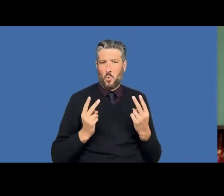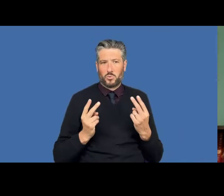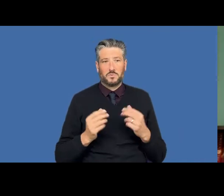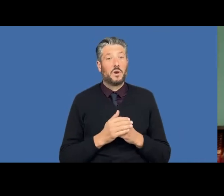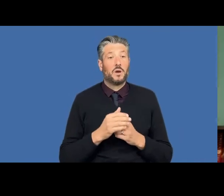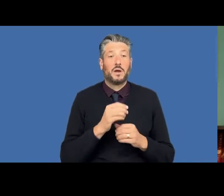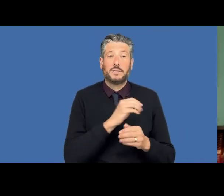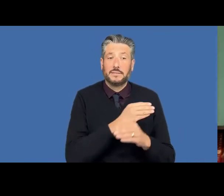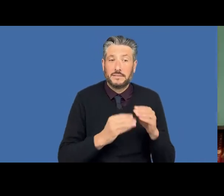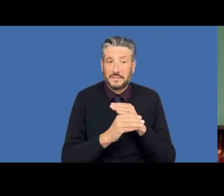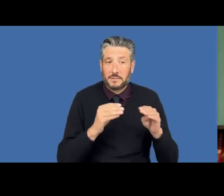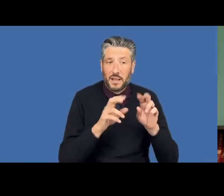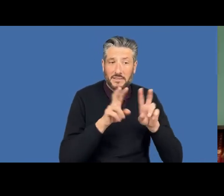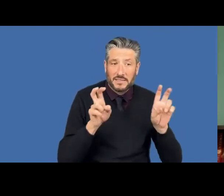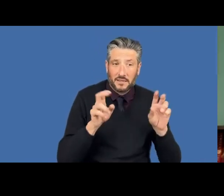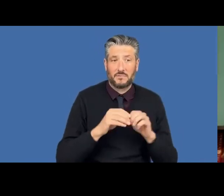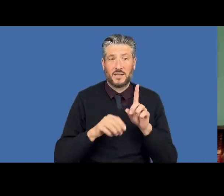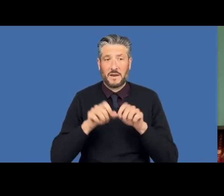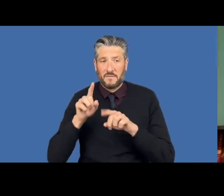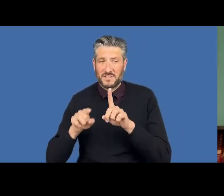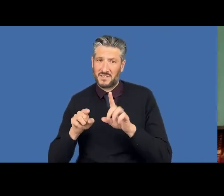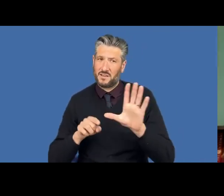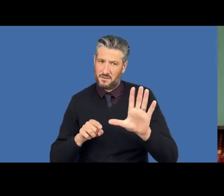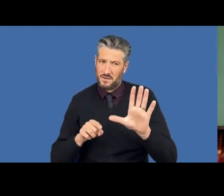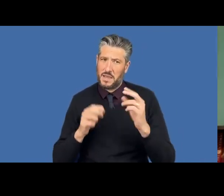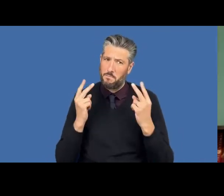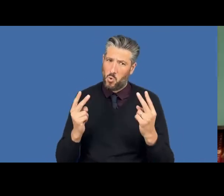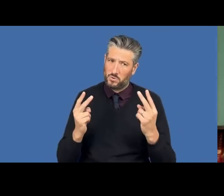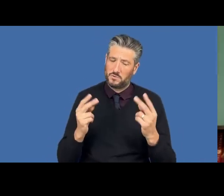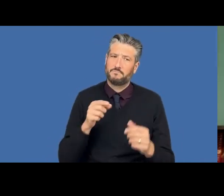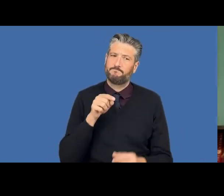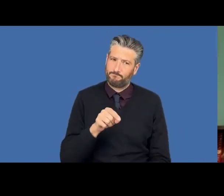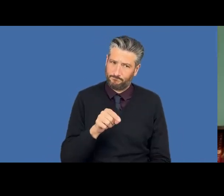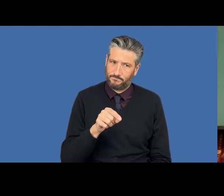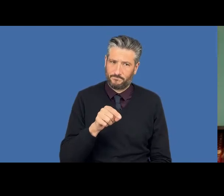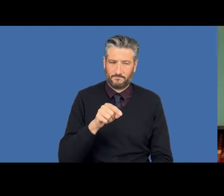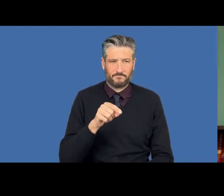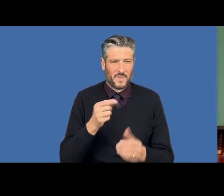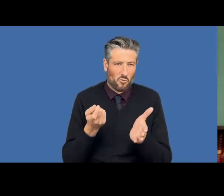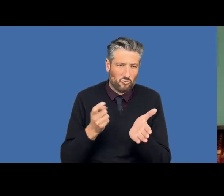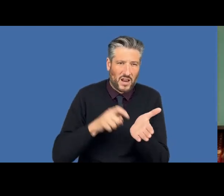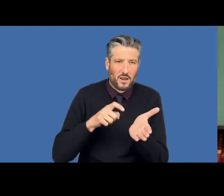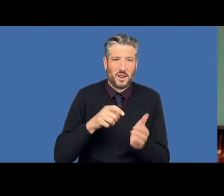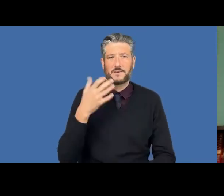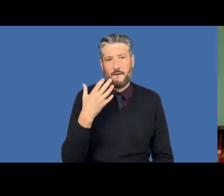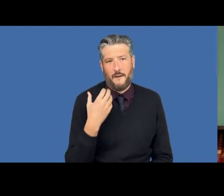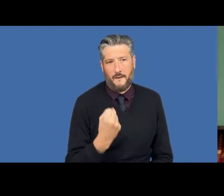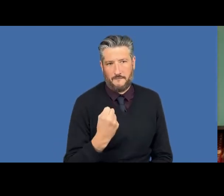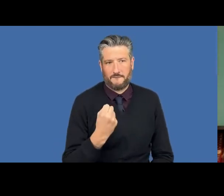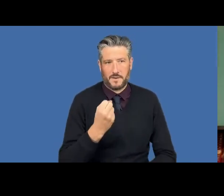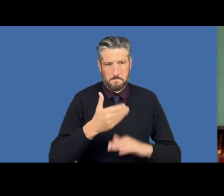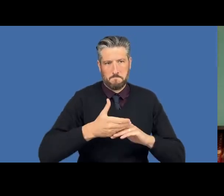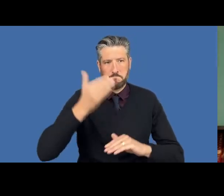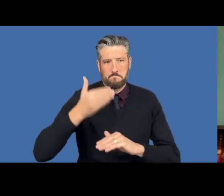inclusion is a recognition of that, of the different barriers and challenges that persons with disability face on a day-to-day basis. And we know